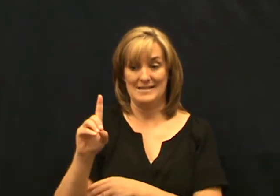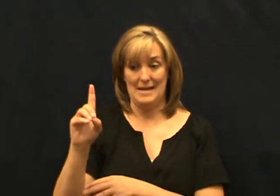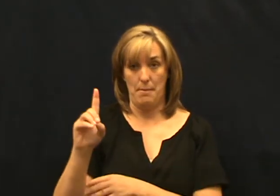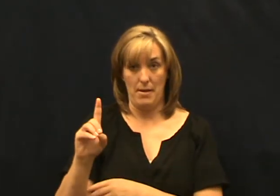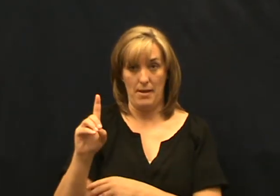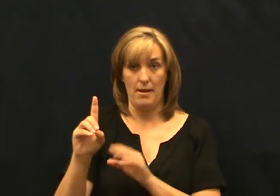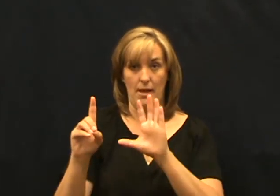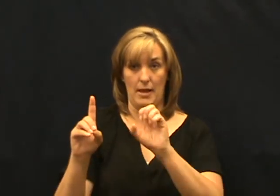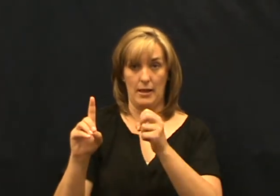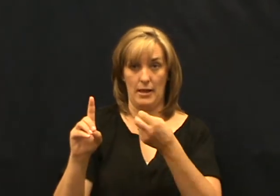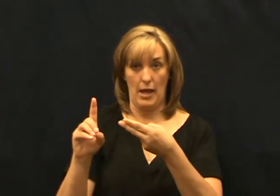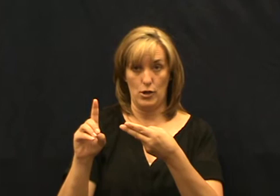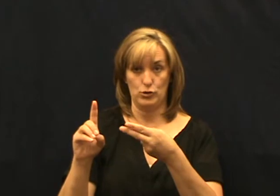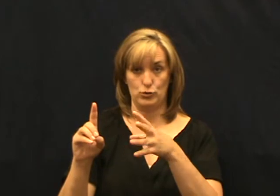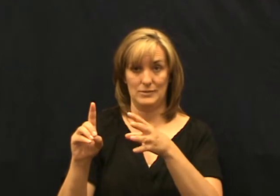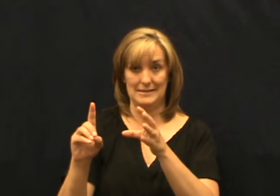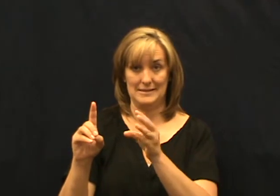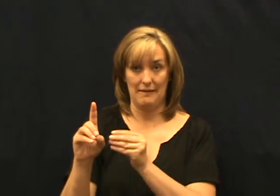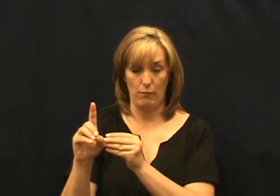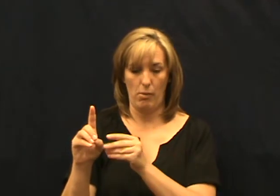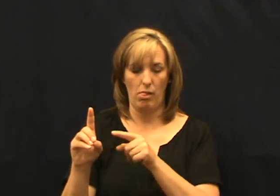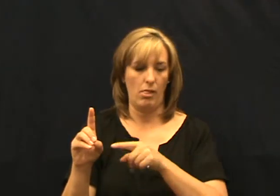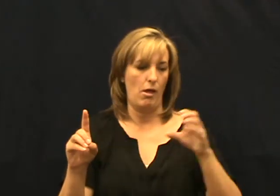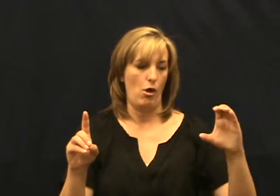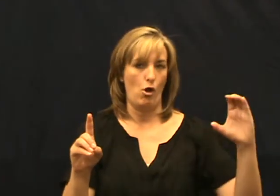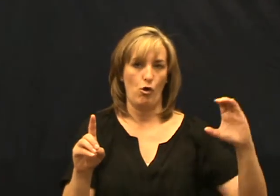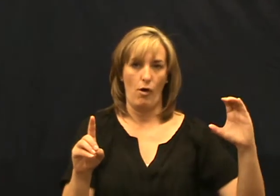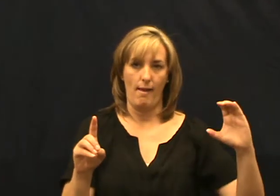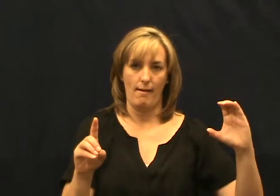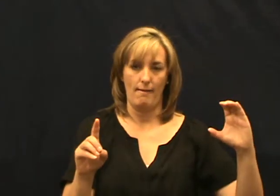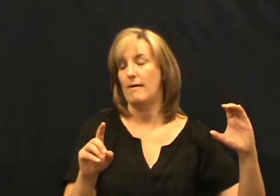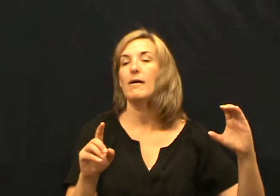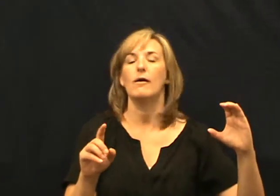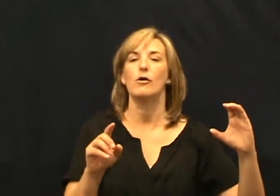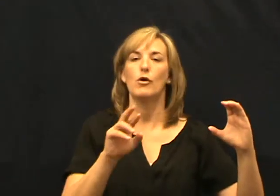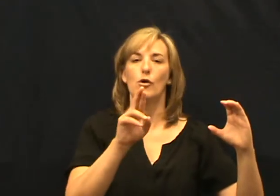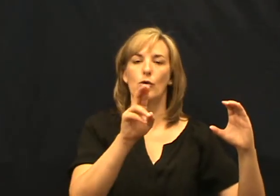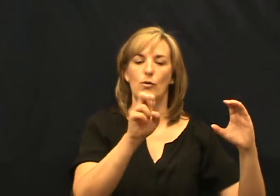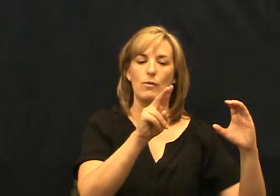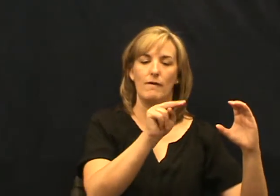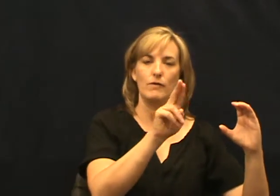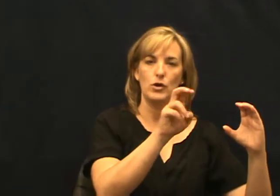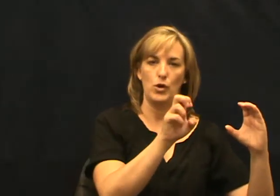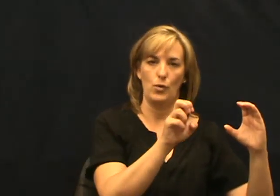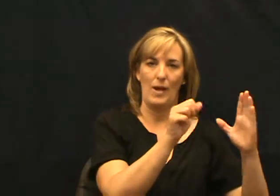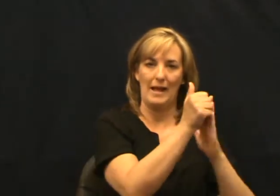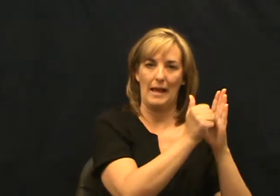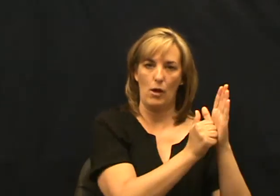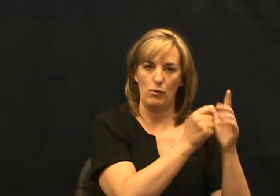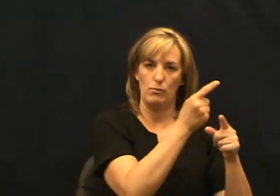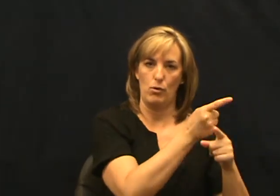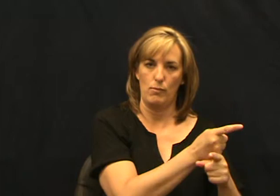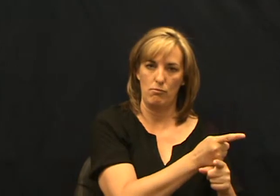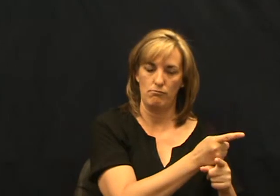our customer, and we credit the appropriate revenue account because we've actually earned the revenue, even though we haven't been paid for